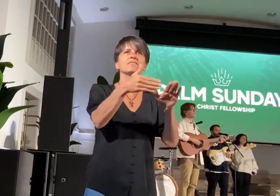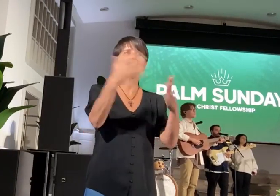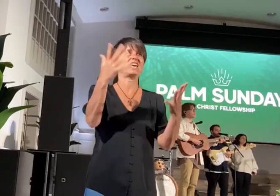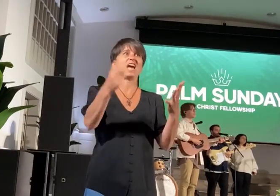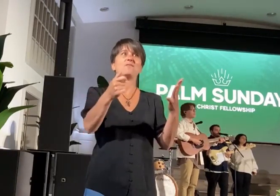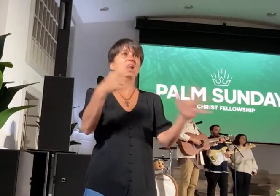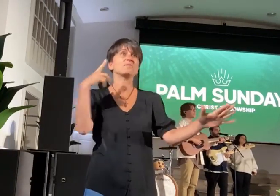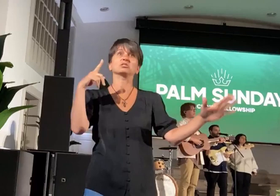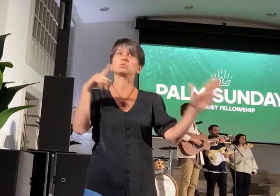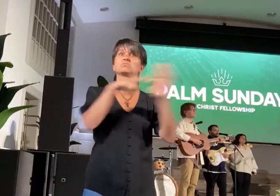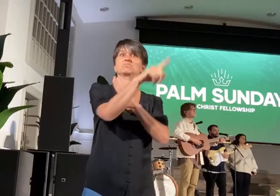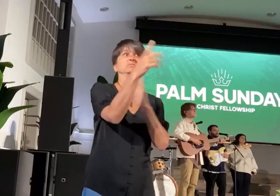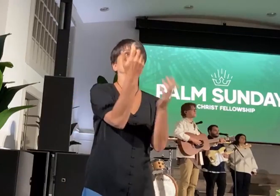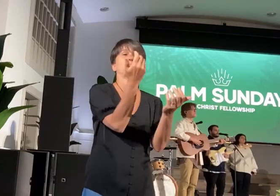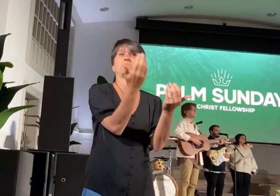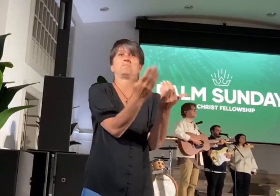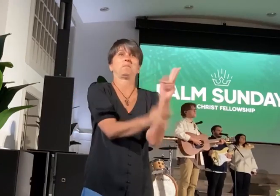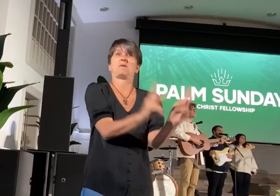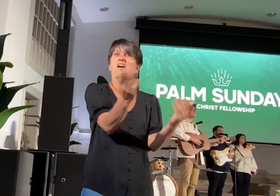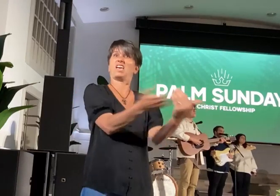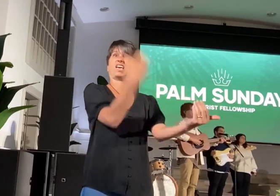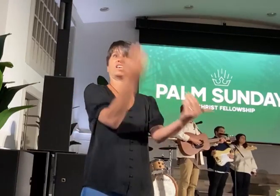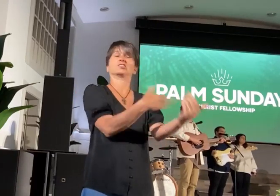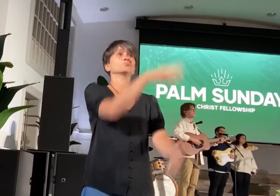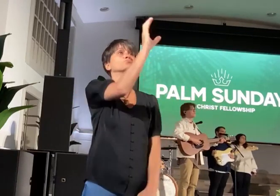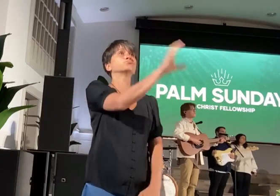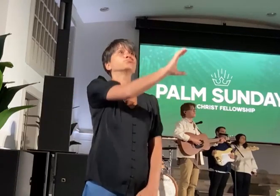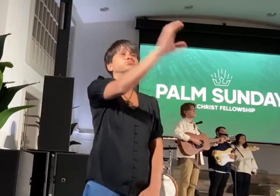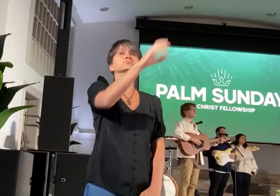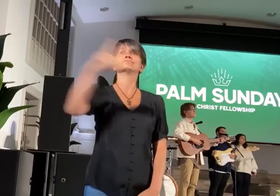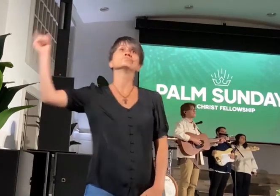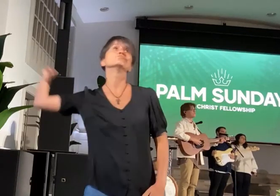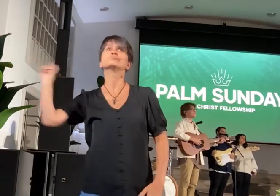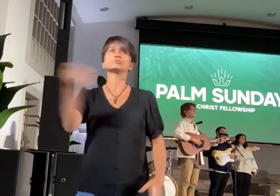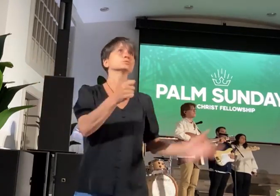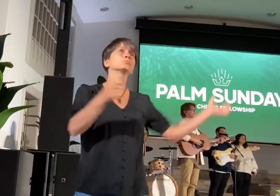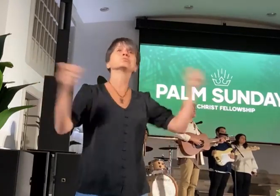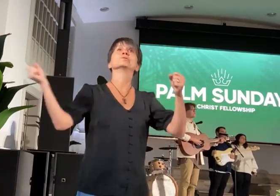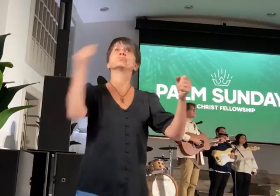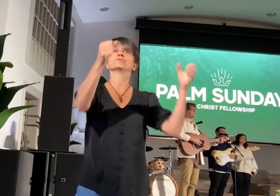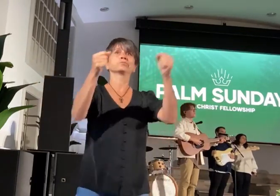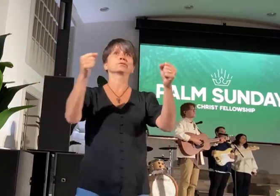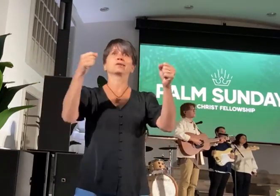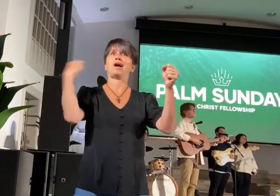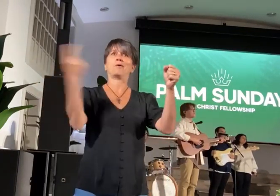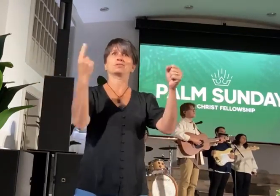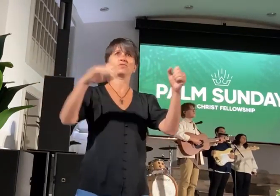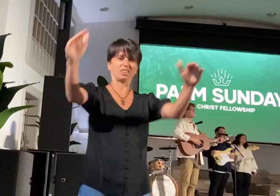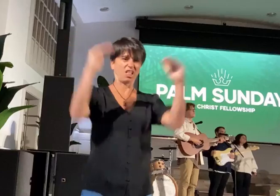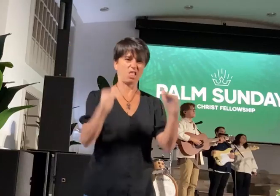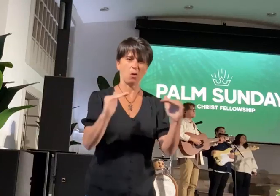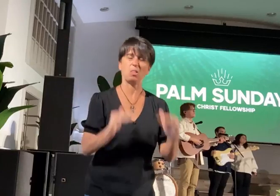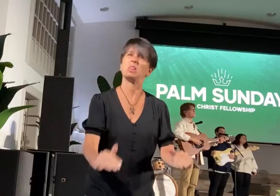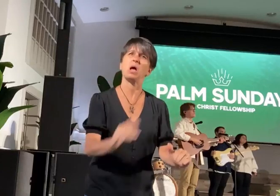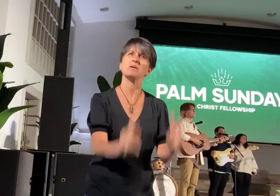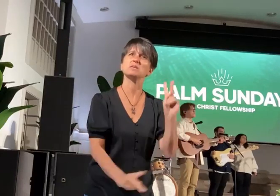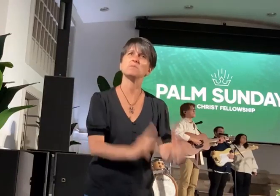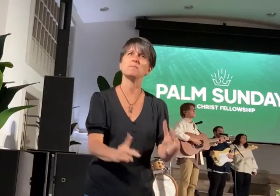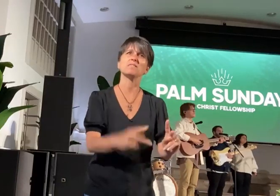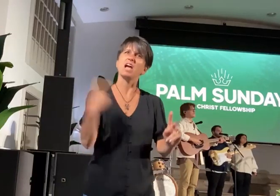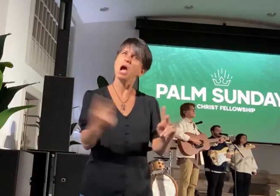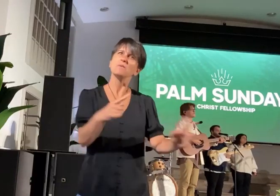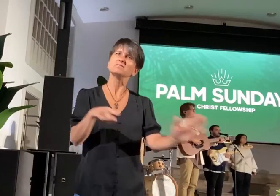had perfected this thing called the cross, which was something that would be hung on the outskirts of the city for the lowest of the low, for those who